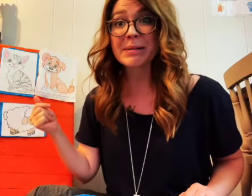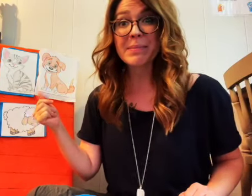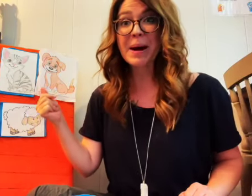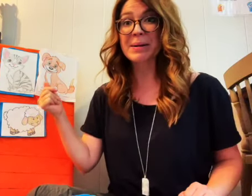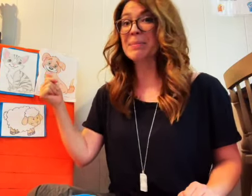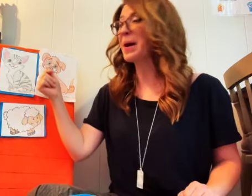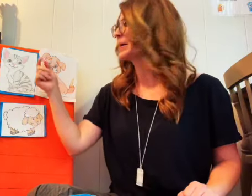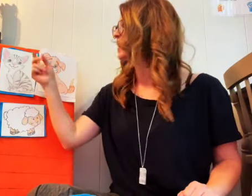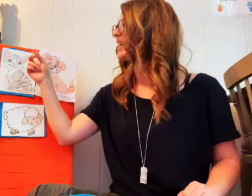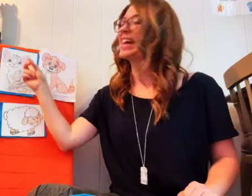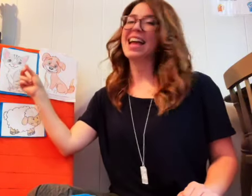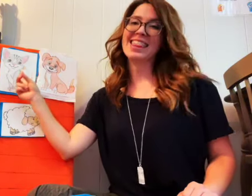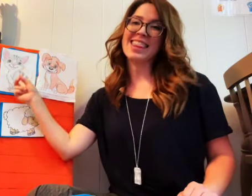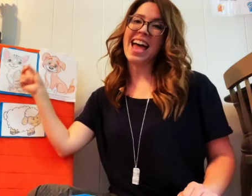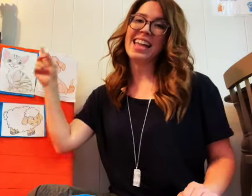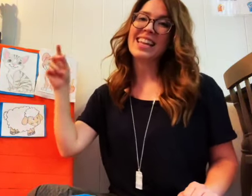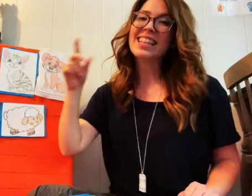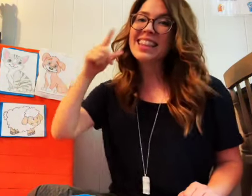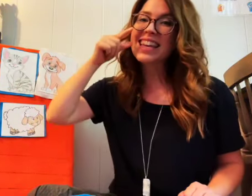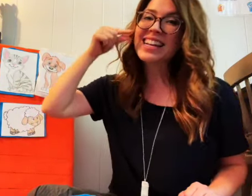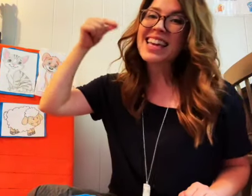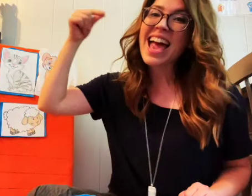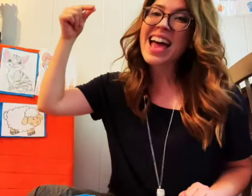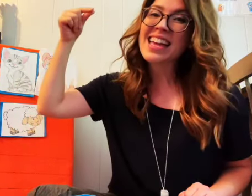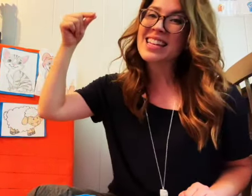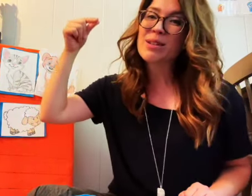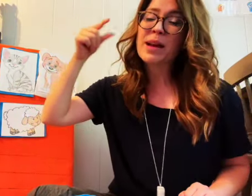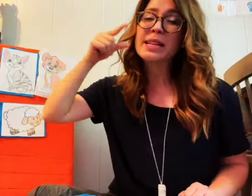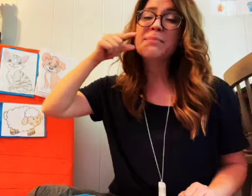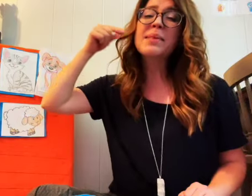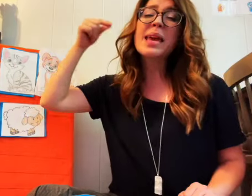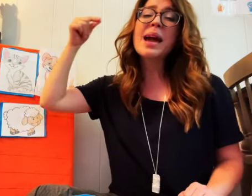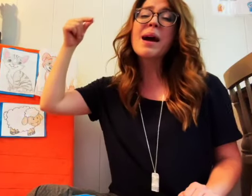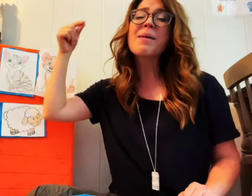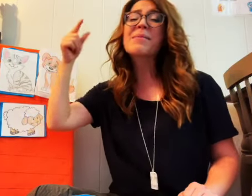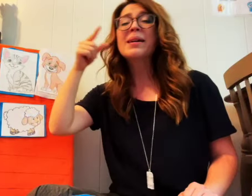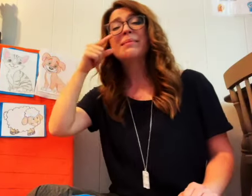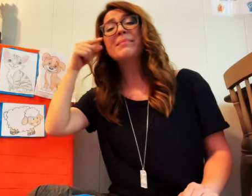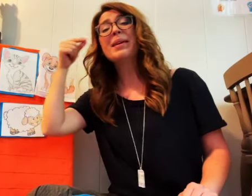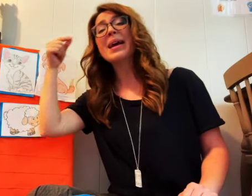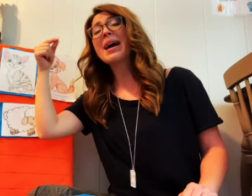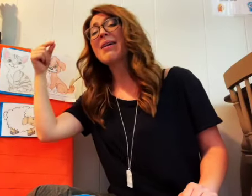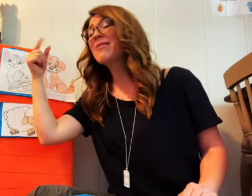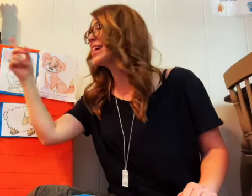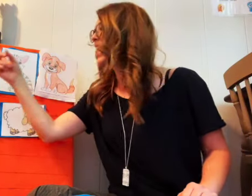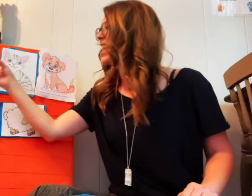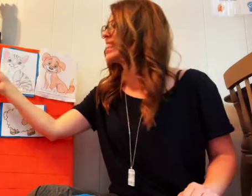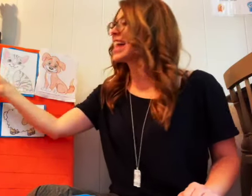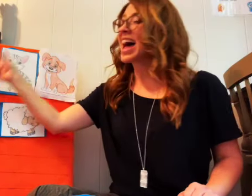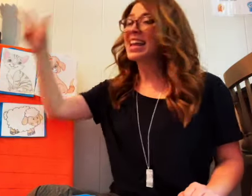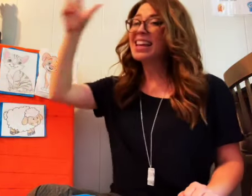bark, bark. That little cat went meow, meow. That